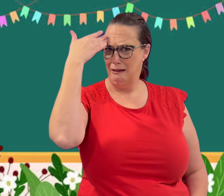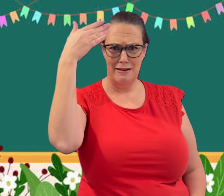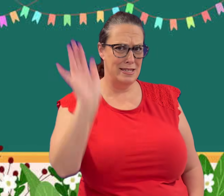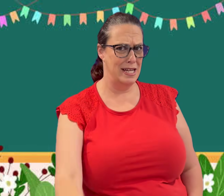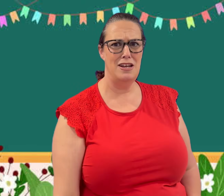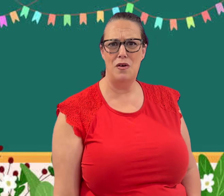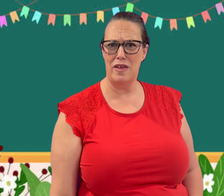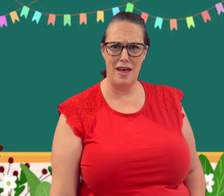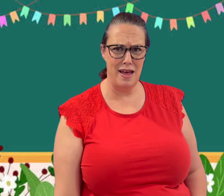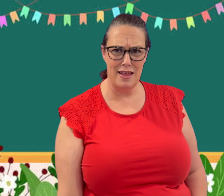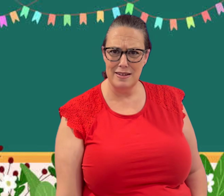Didn't know that.